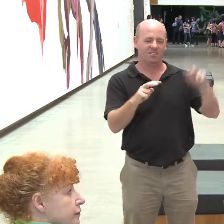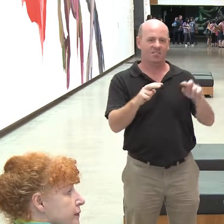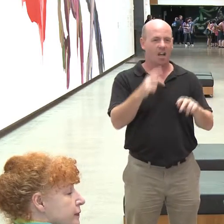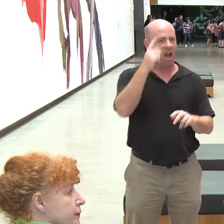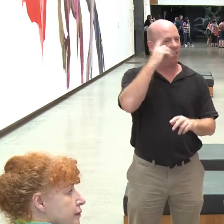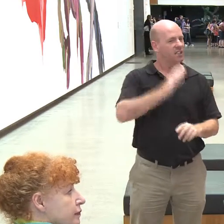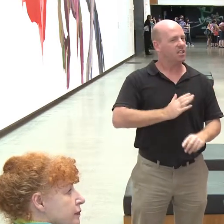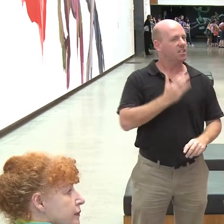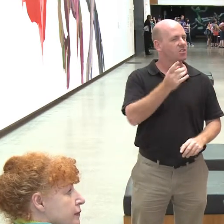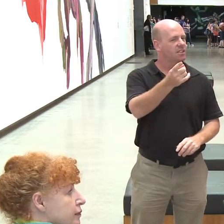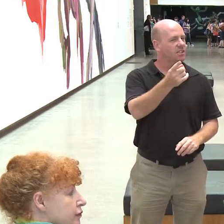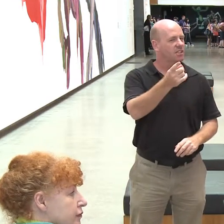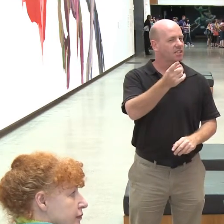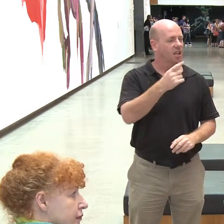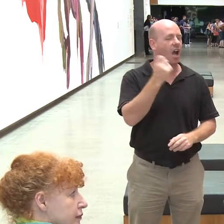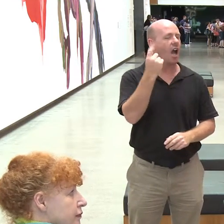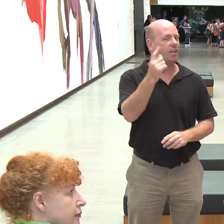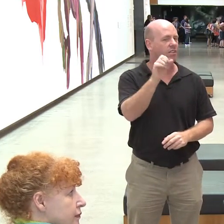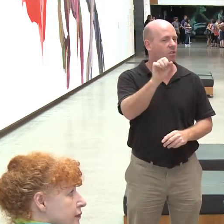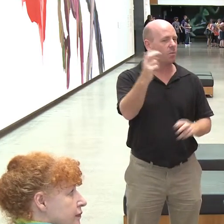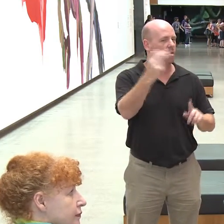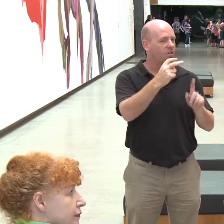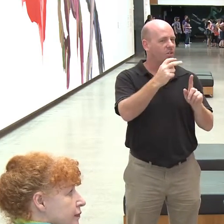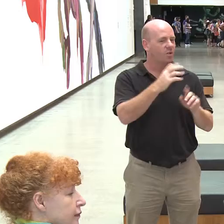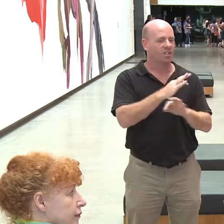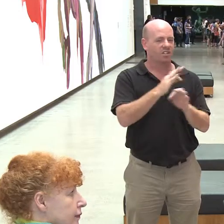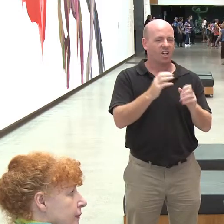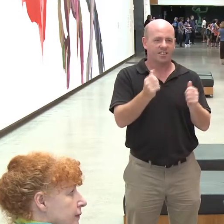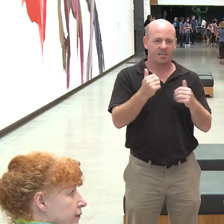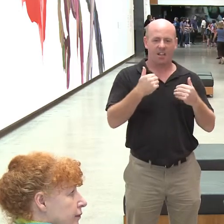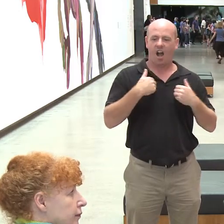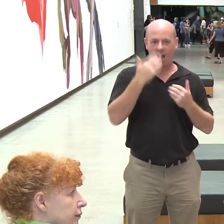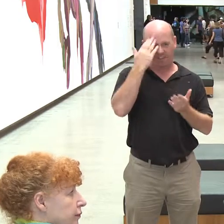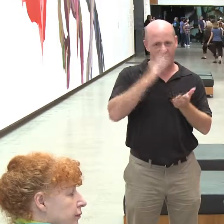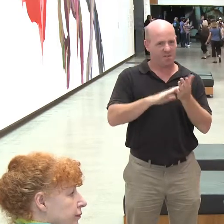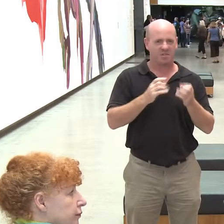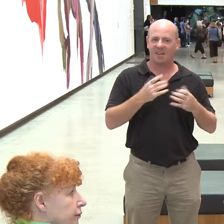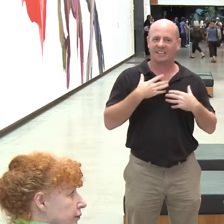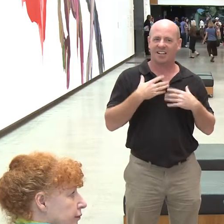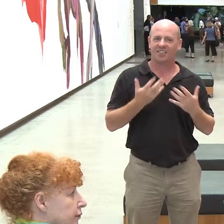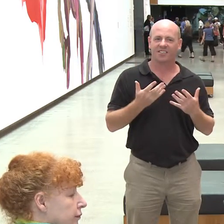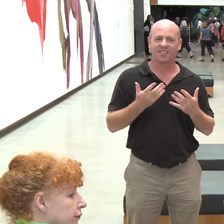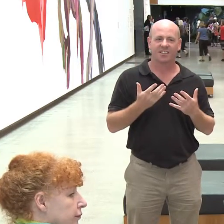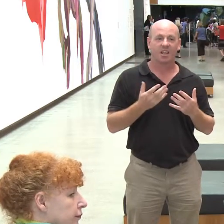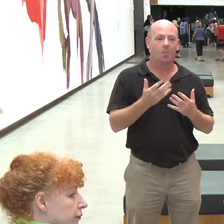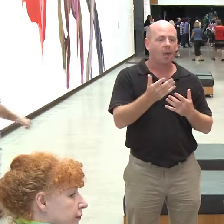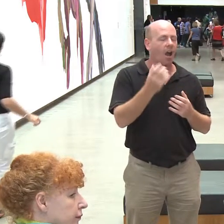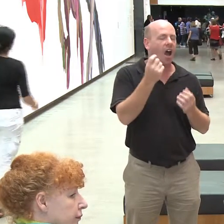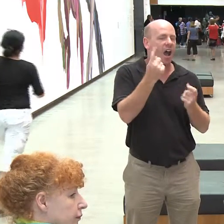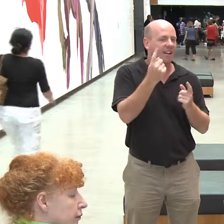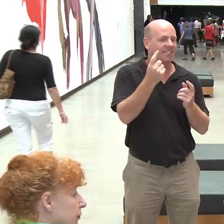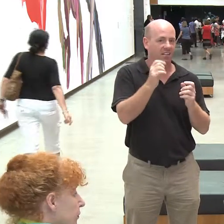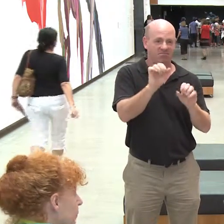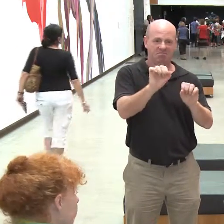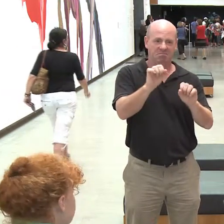interesting. I can understand it. It's not something that I have experienced, and but I can